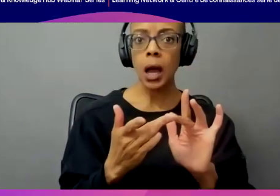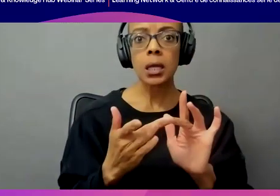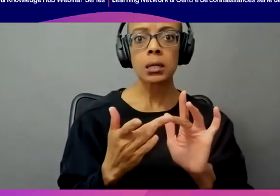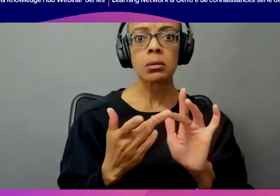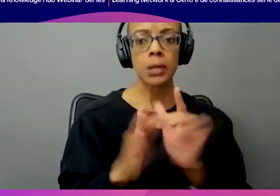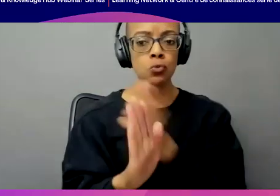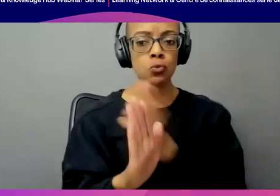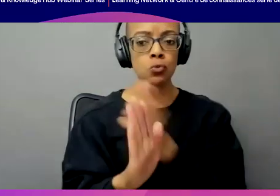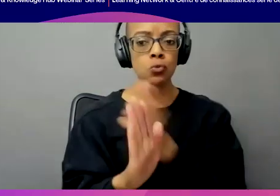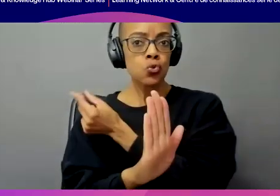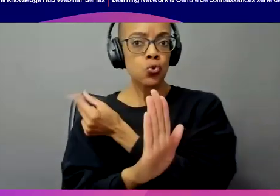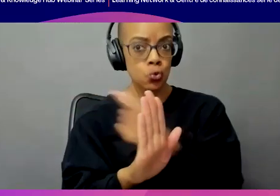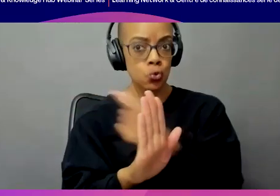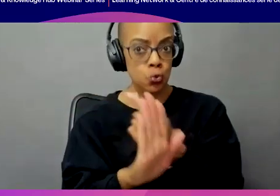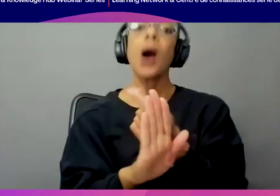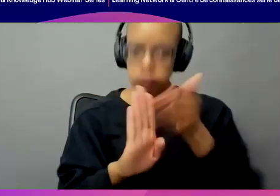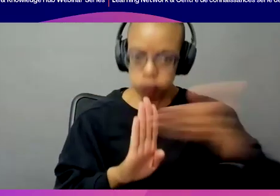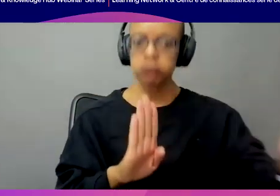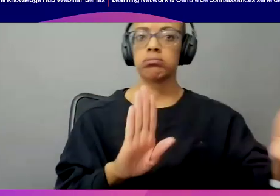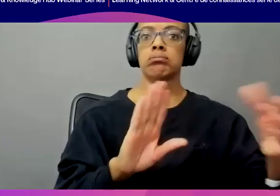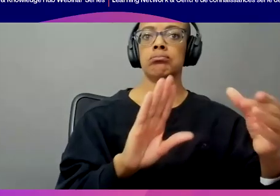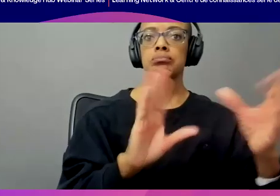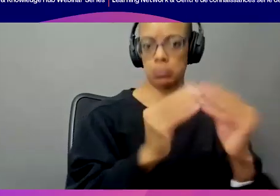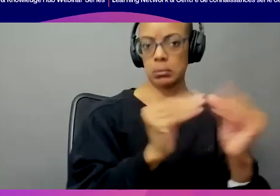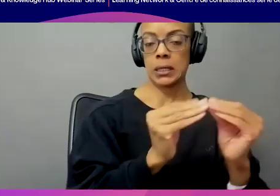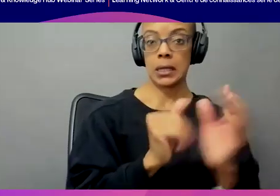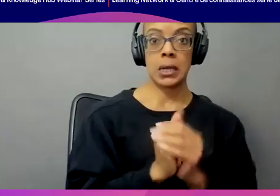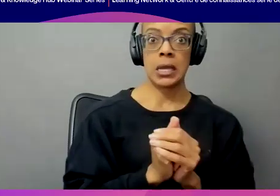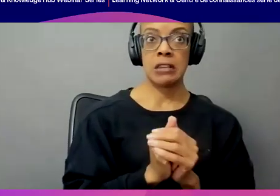Yeah, so I'm not sure what else I would say that I haven't already said.